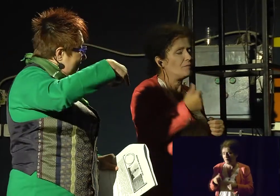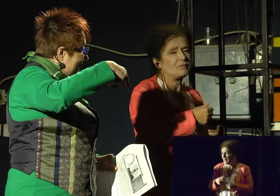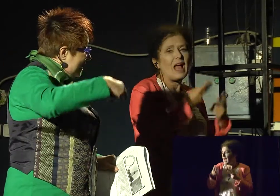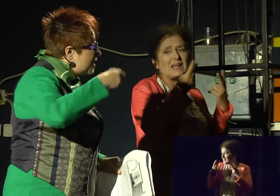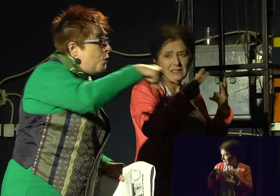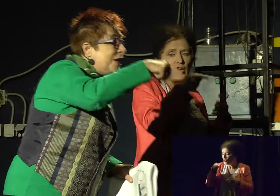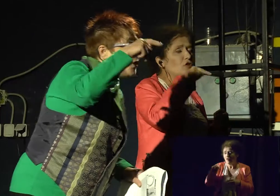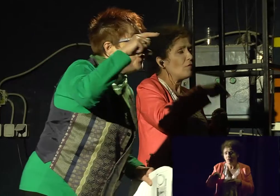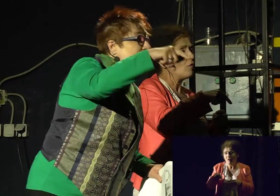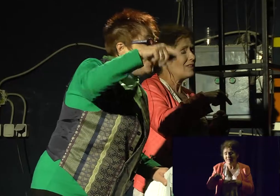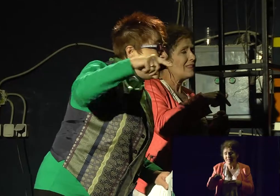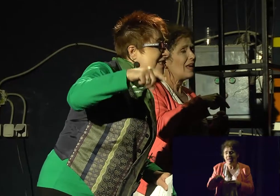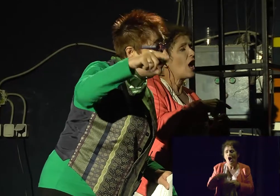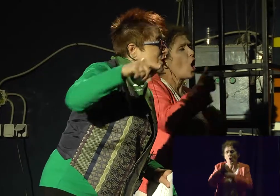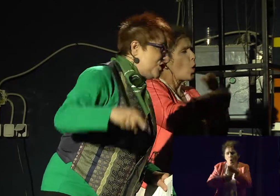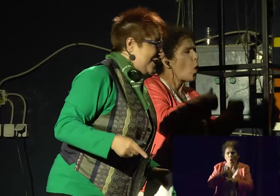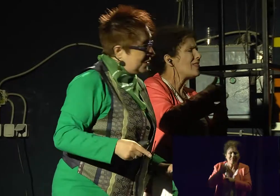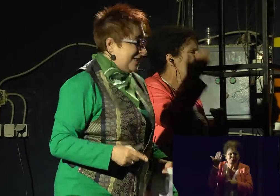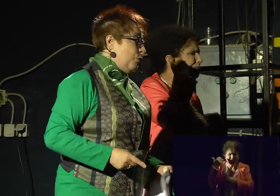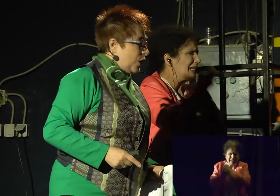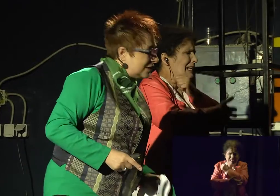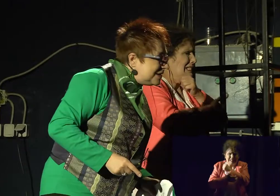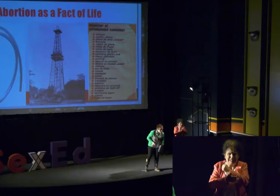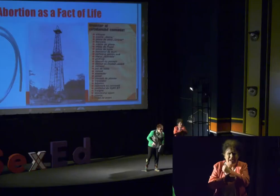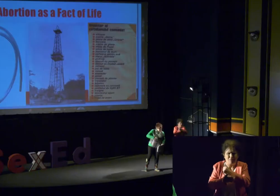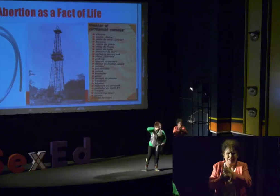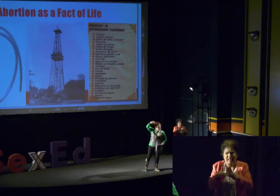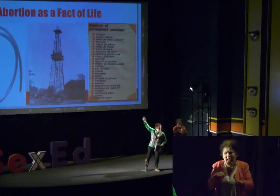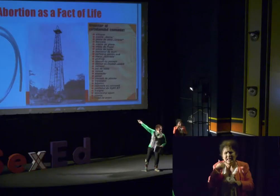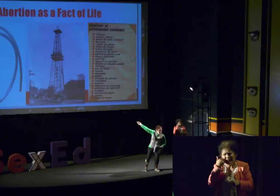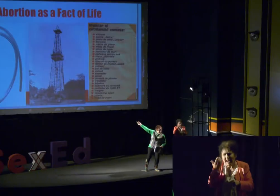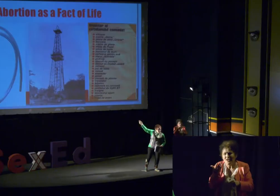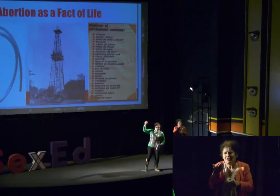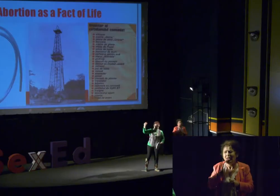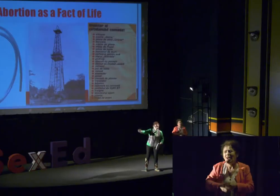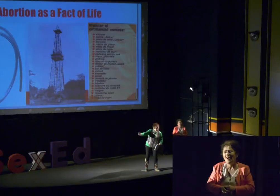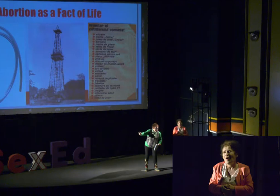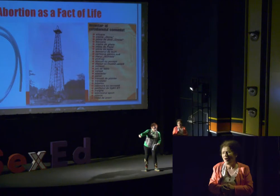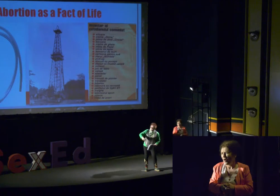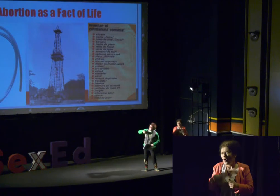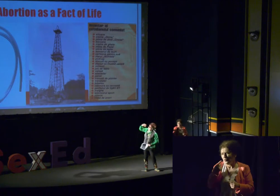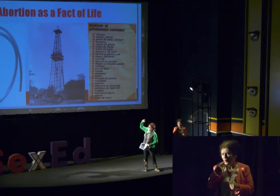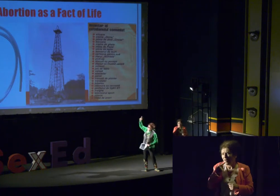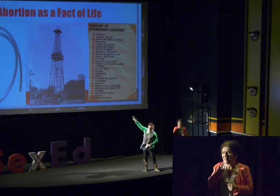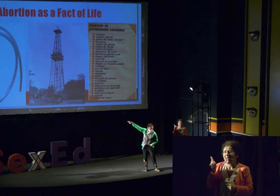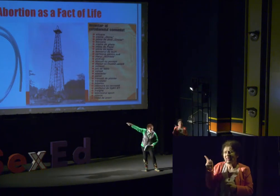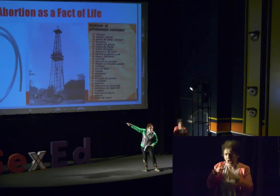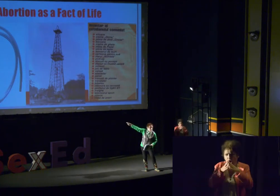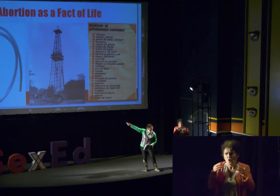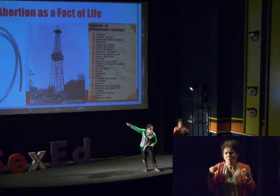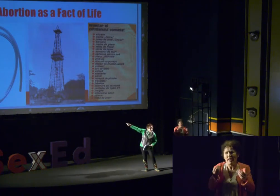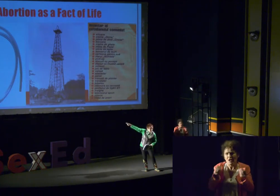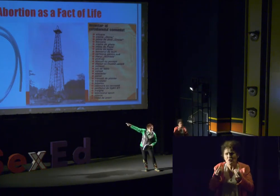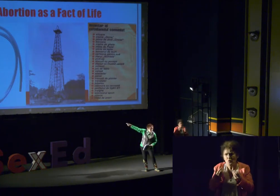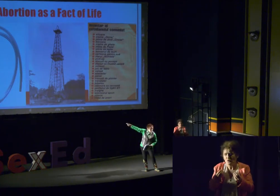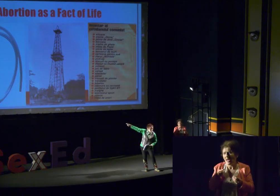It went like this: which do you think is the richest country in the world? Romania. Why? Because every woman